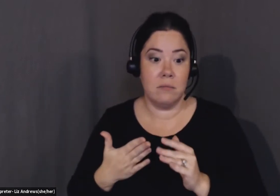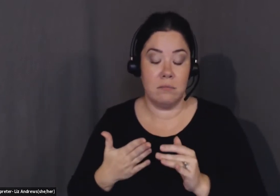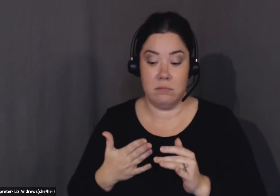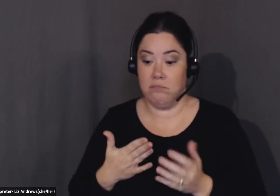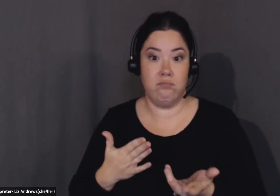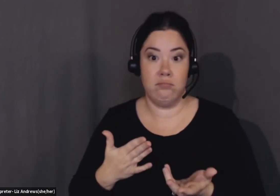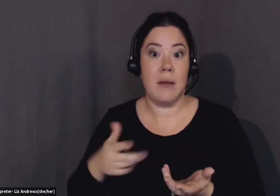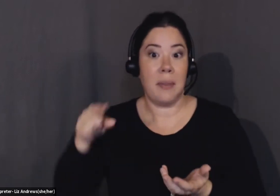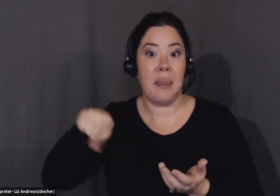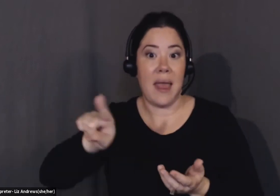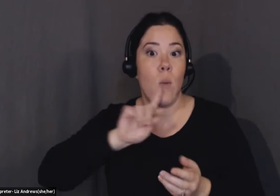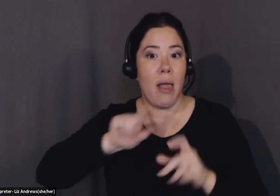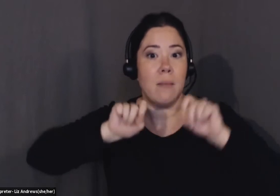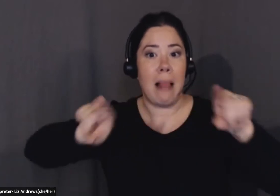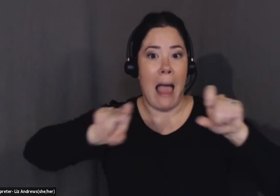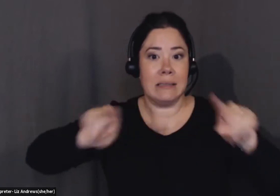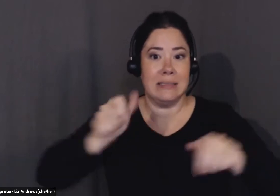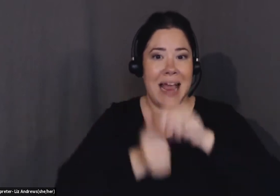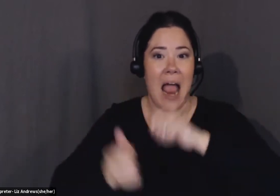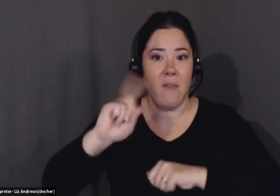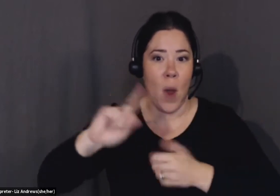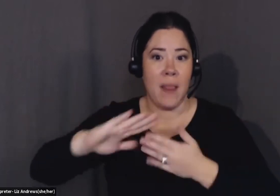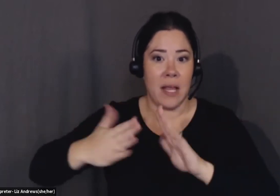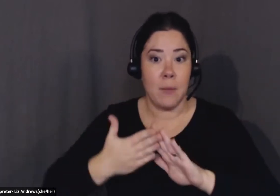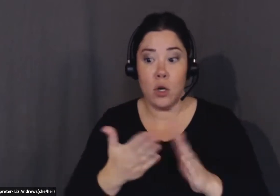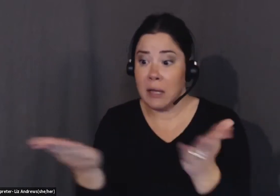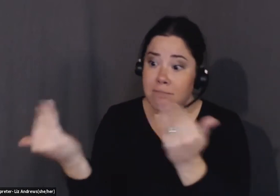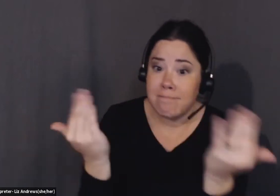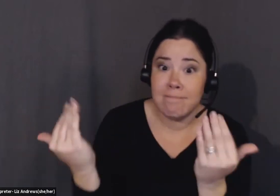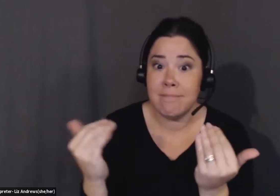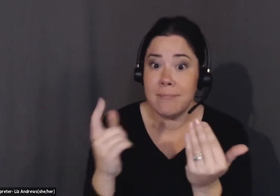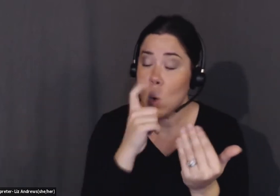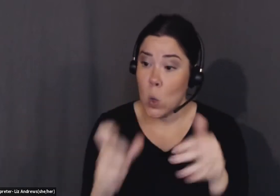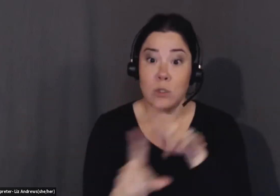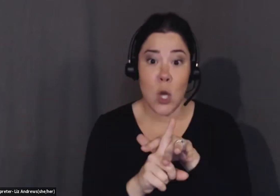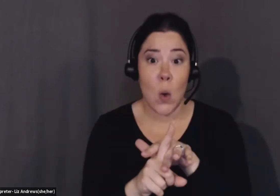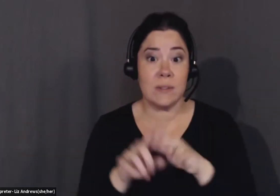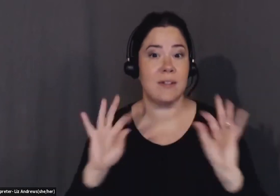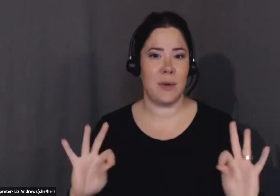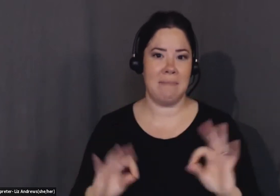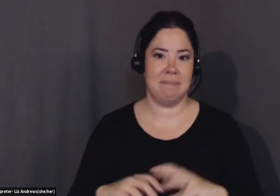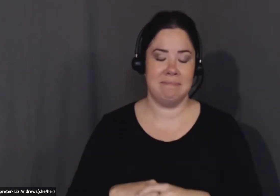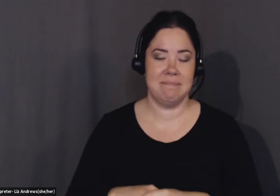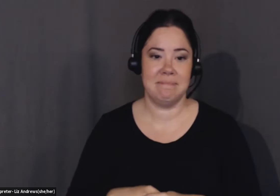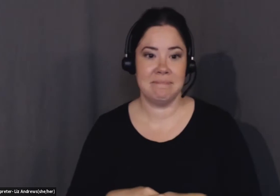blast it out everywhere in the community, and whoever shows up, shows up. Awesome.